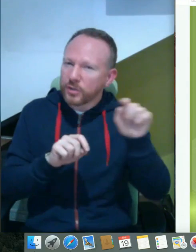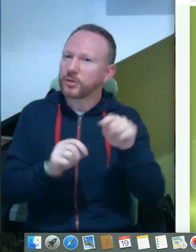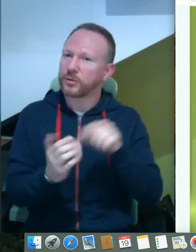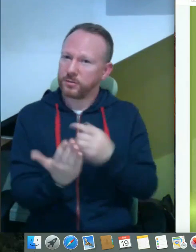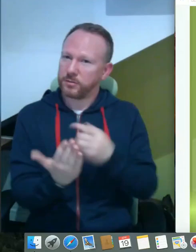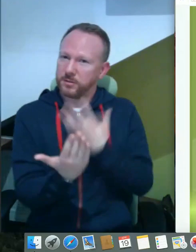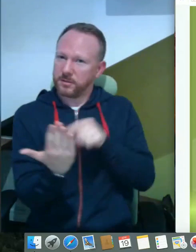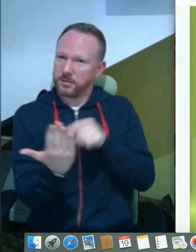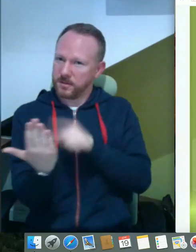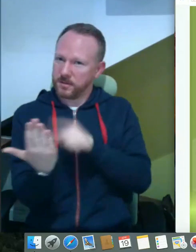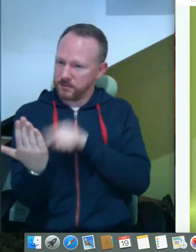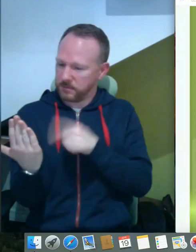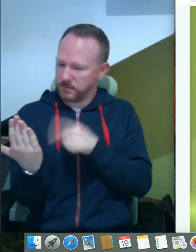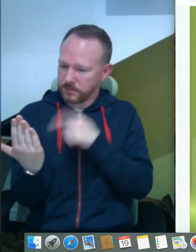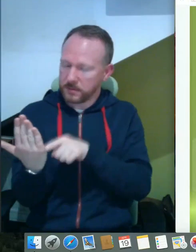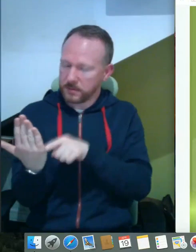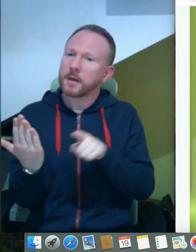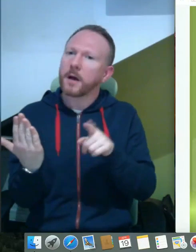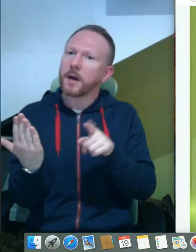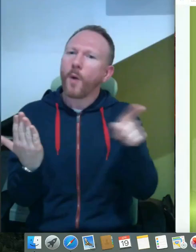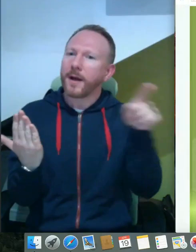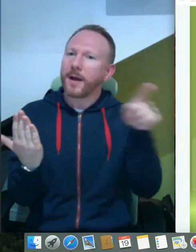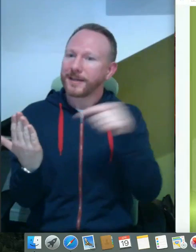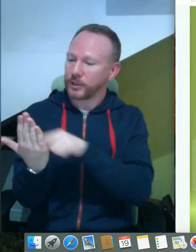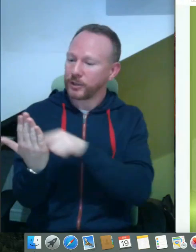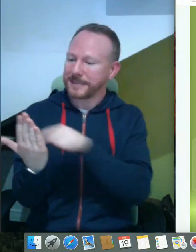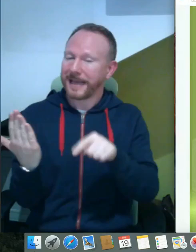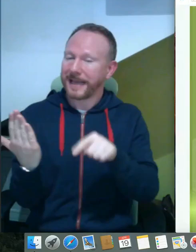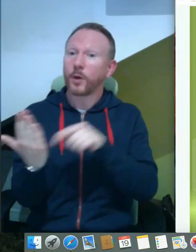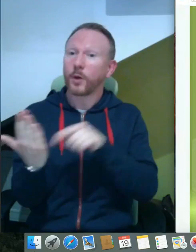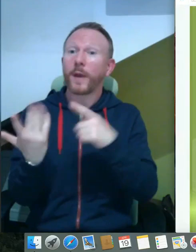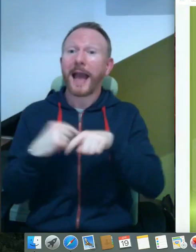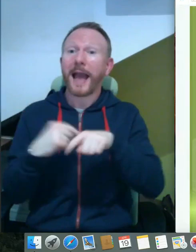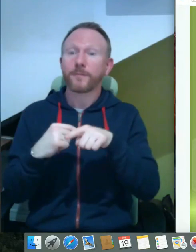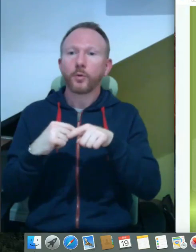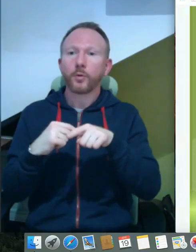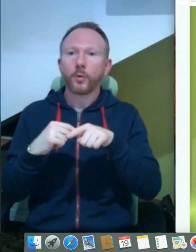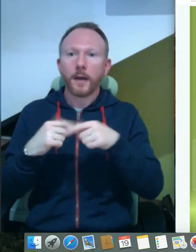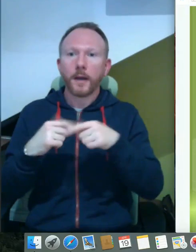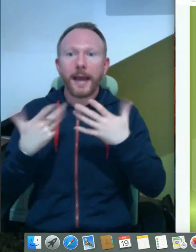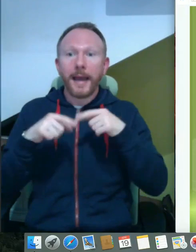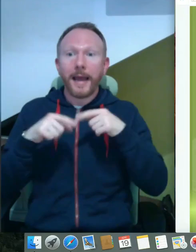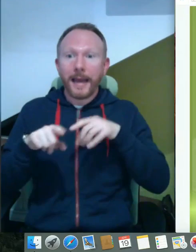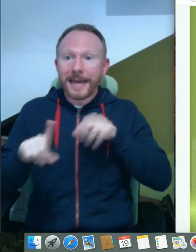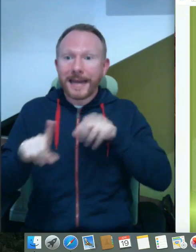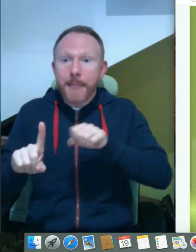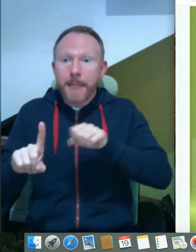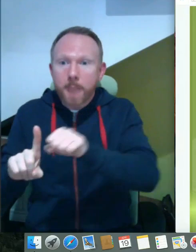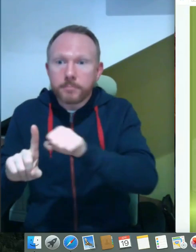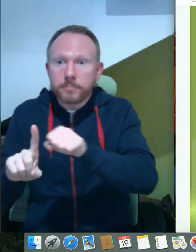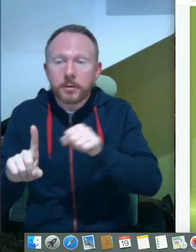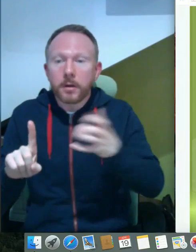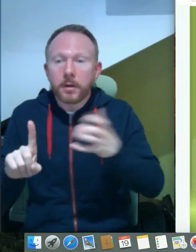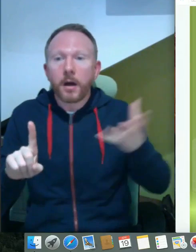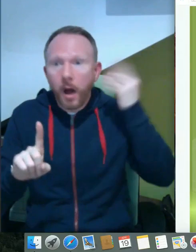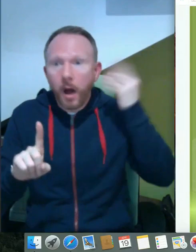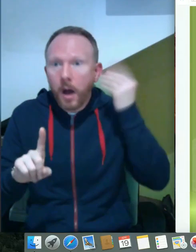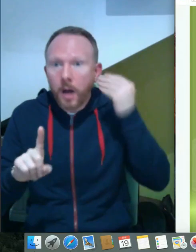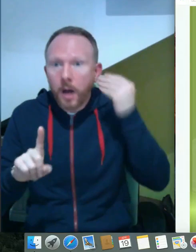we I think she terms it keep up with the volume, where you're just expected to